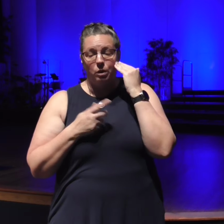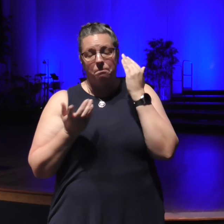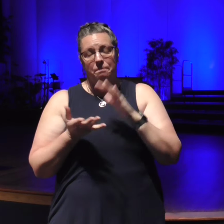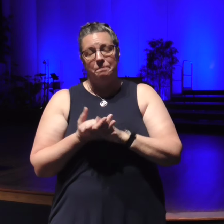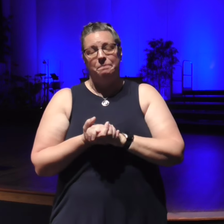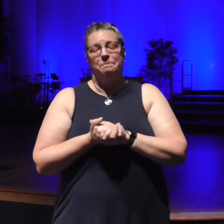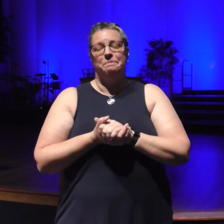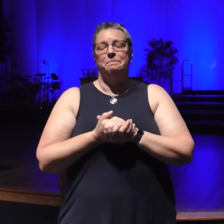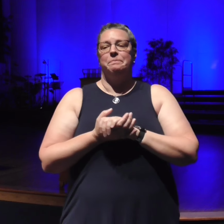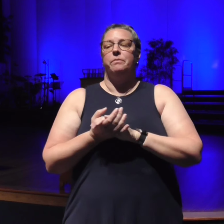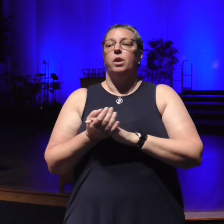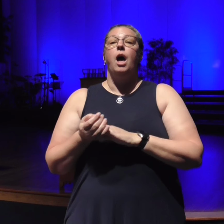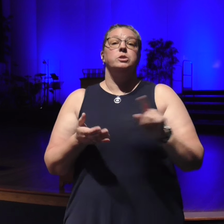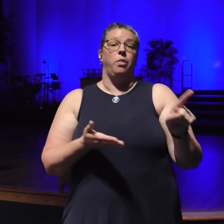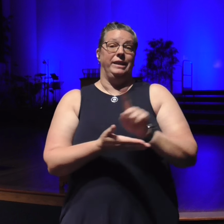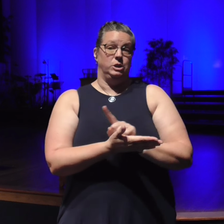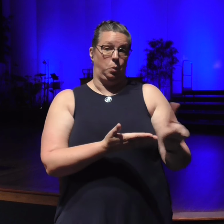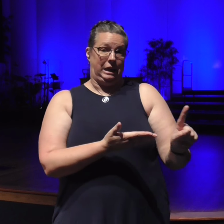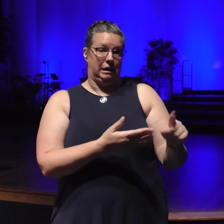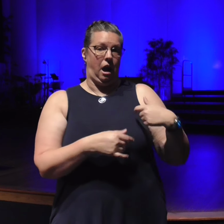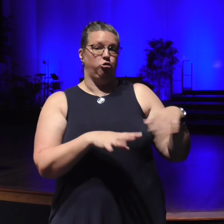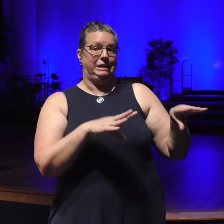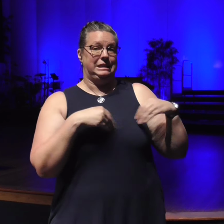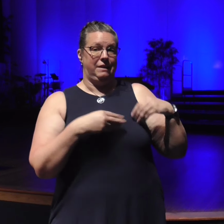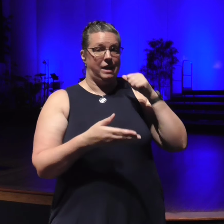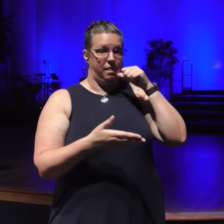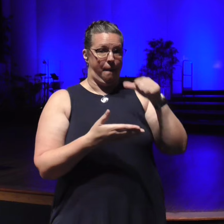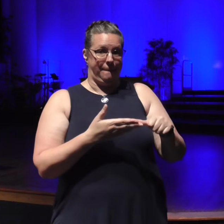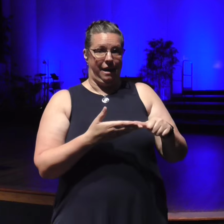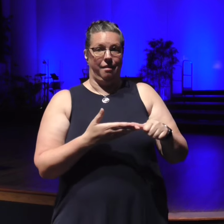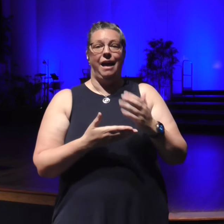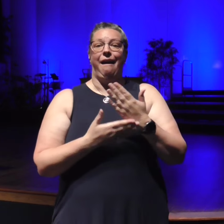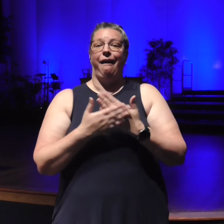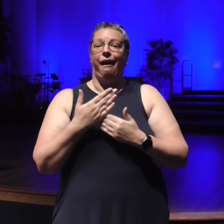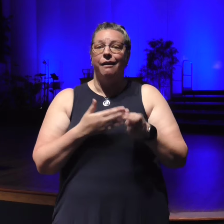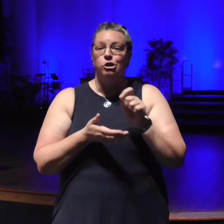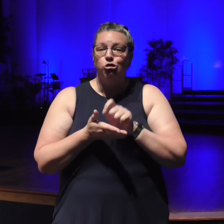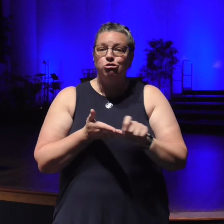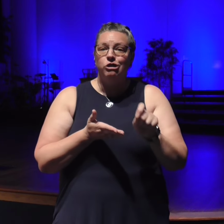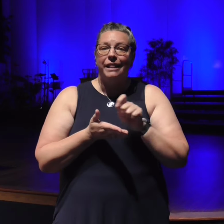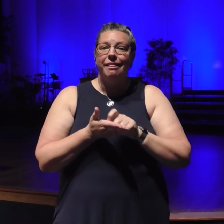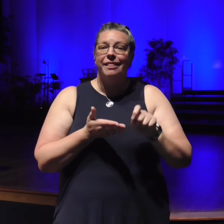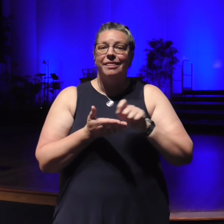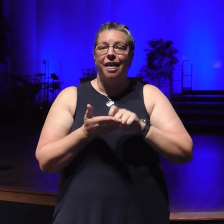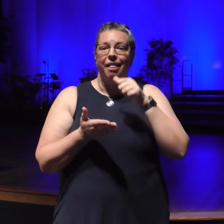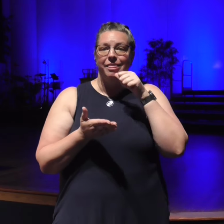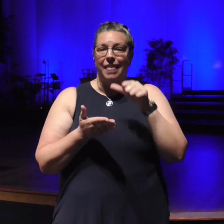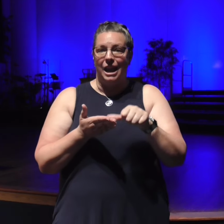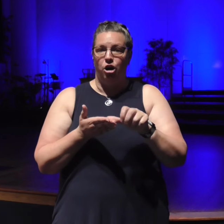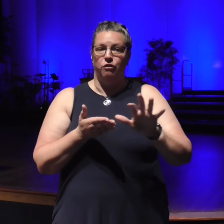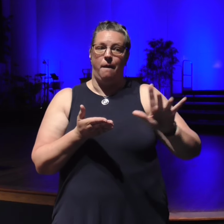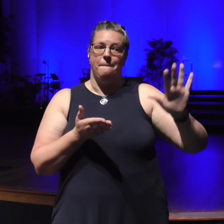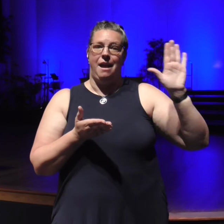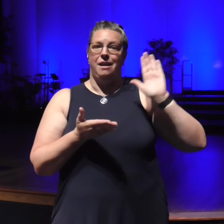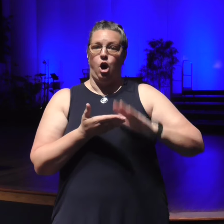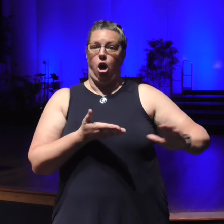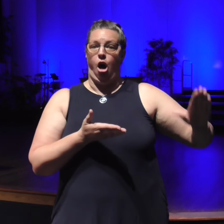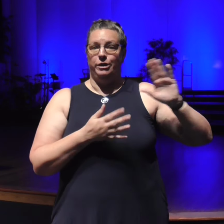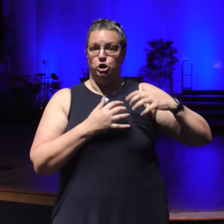When this week I received in the mail a handwritten letter from one of my college